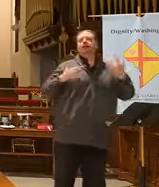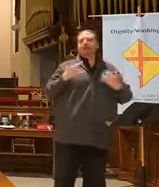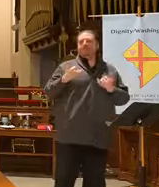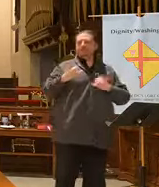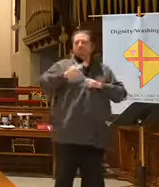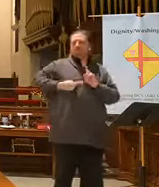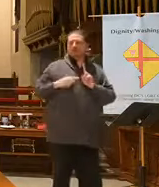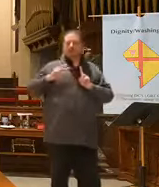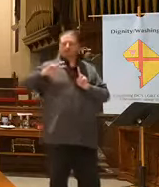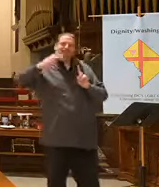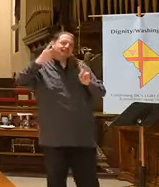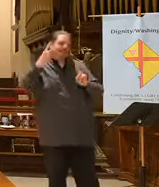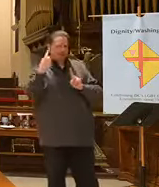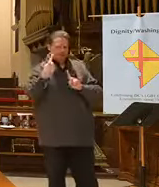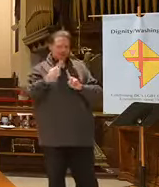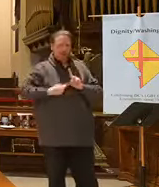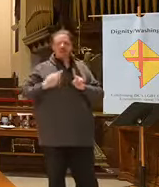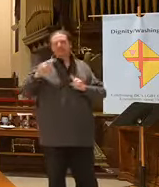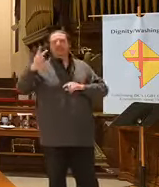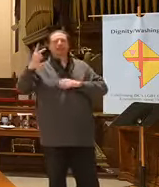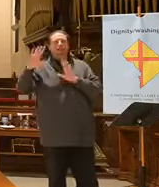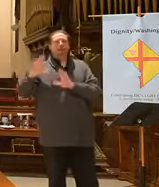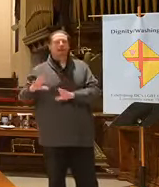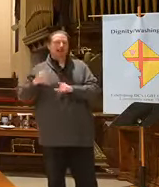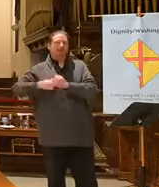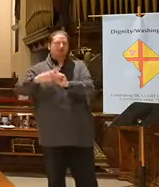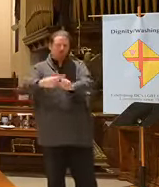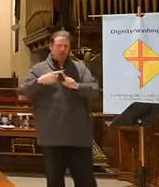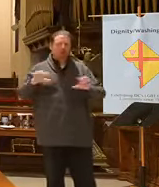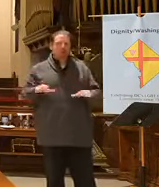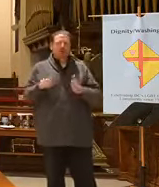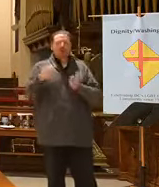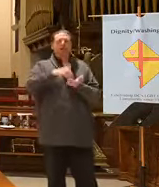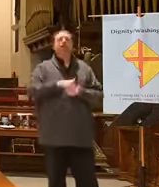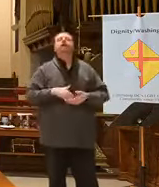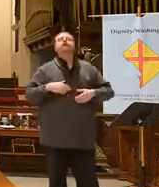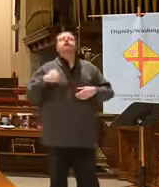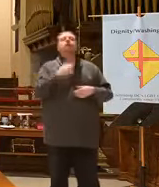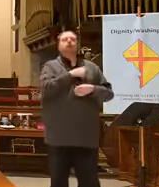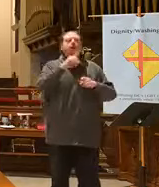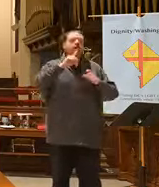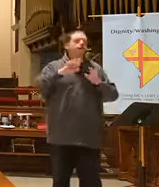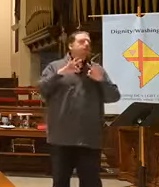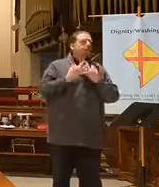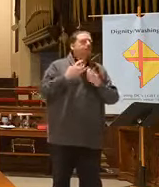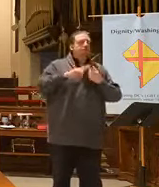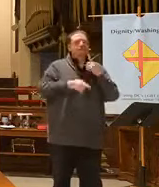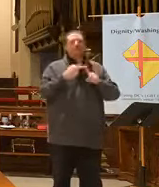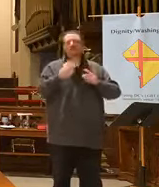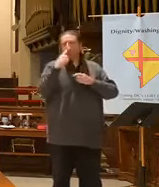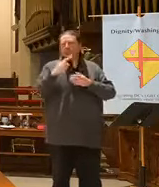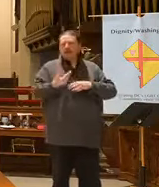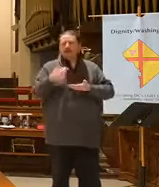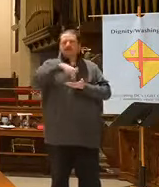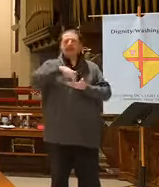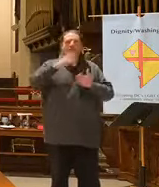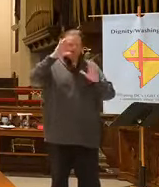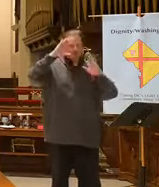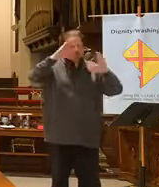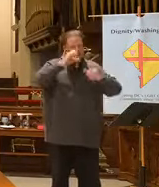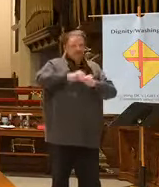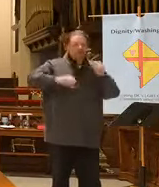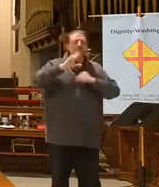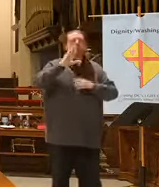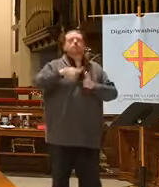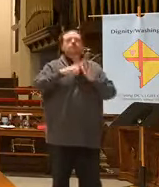month as of every second Sunday. So that we all may worship together as family and friends, we ask that you stand and greet those around you, and our